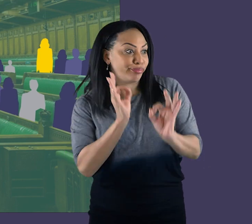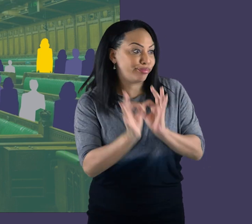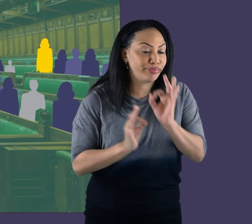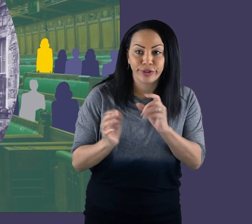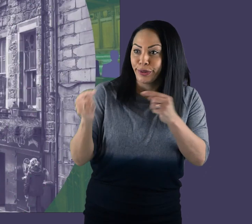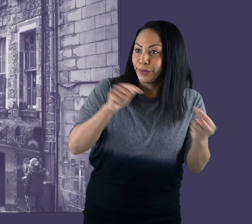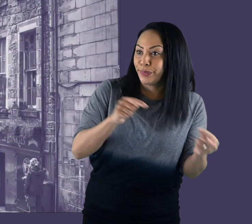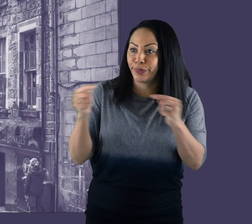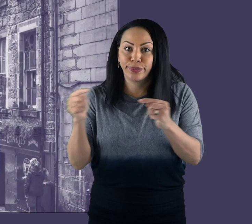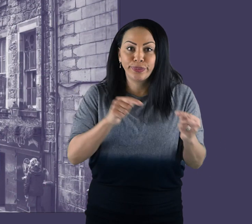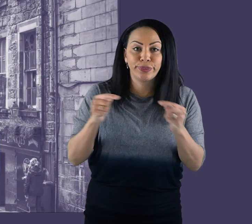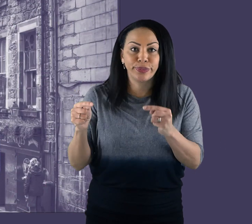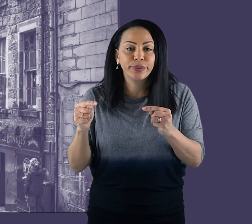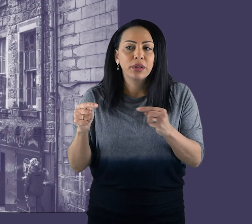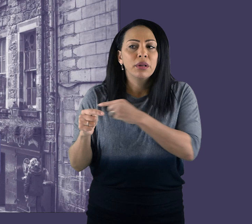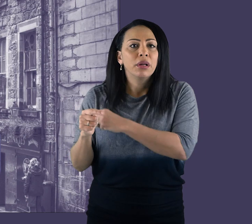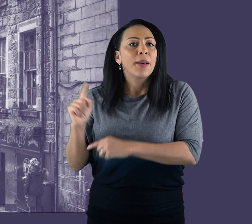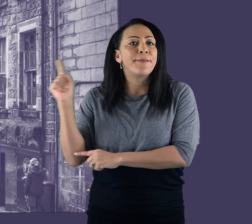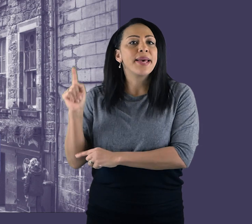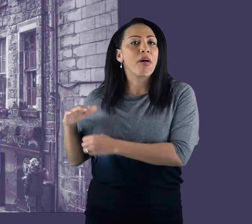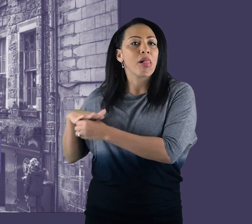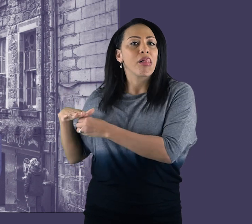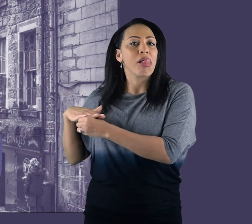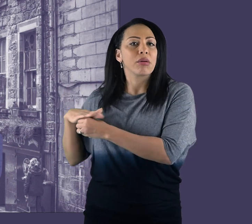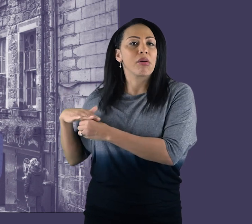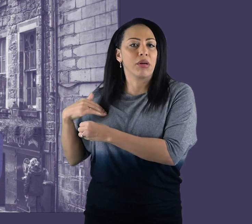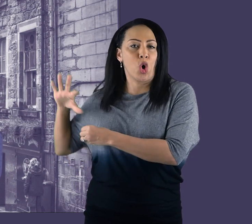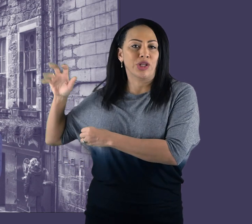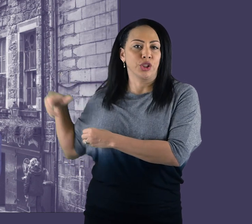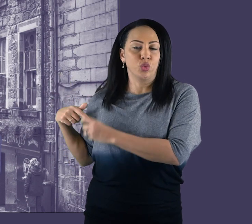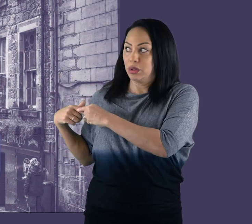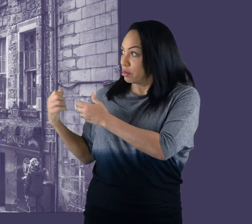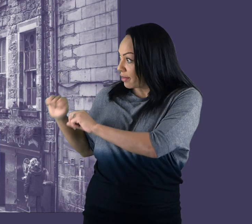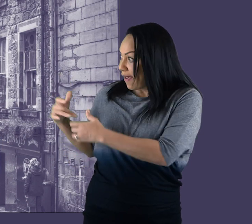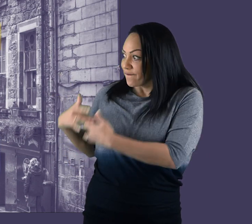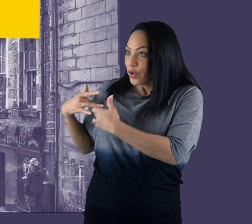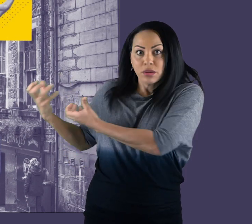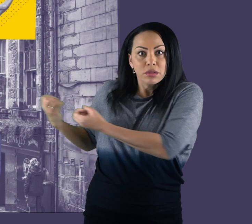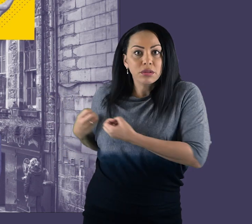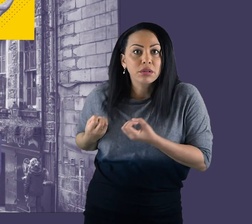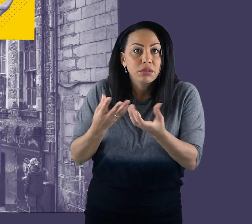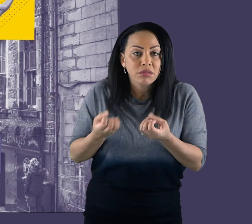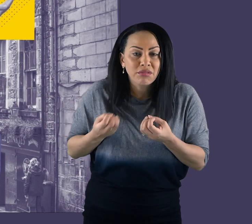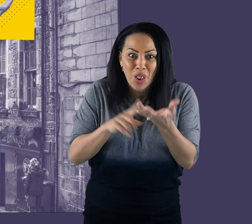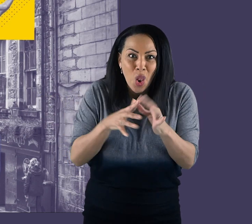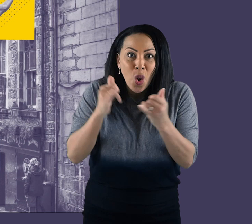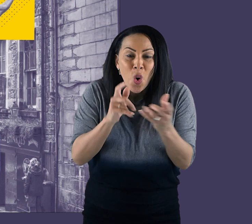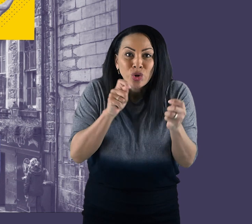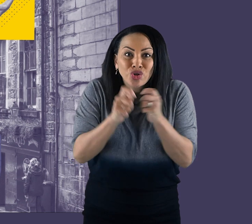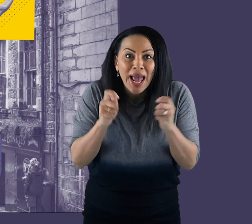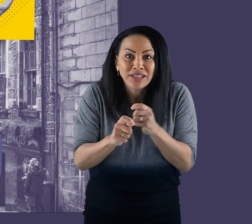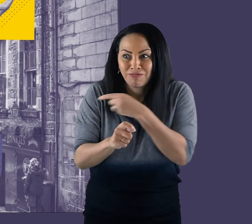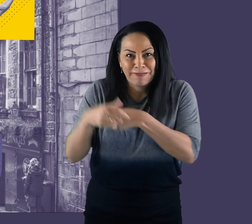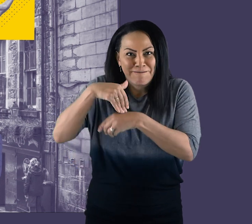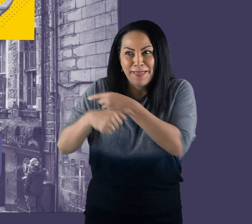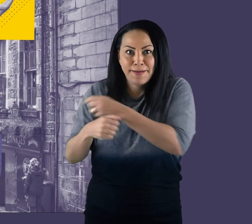issues, MPs can share the views and experiences of their constituents, explaining how new policies or changes to the law may